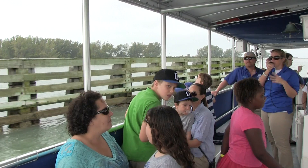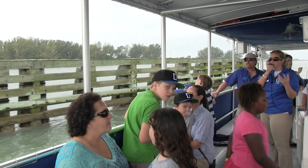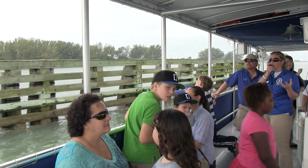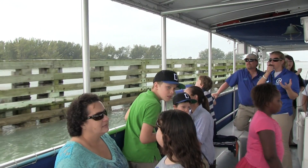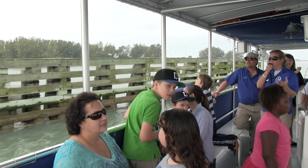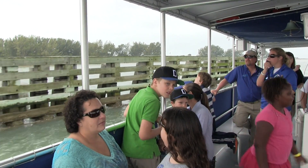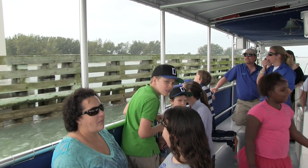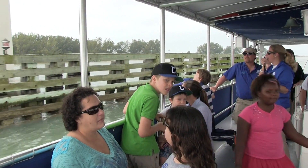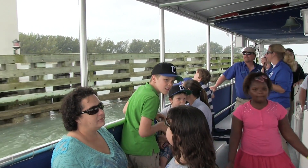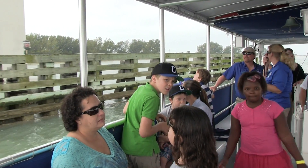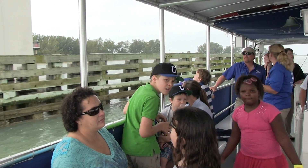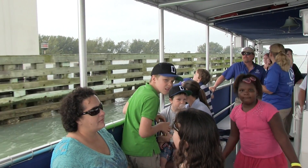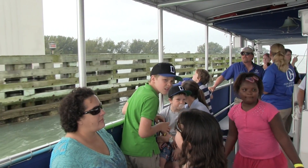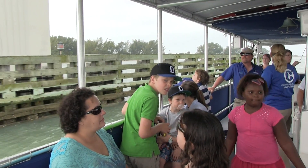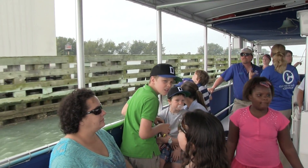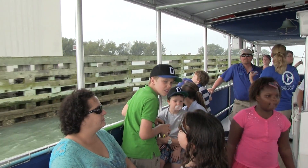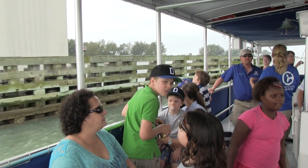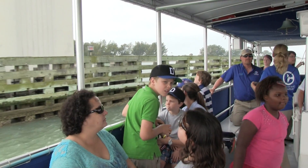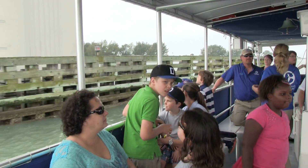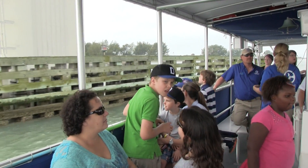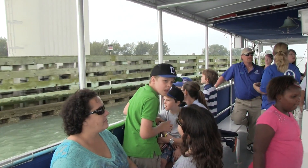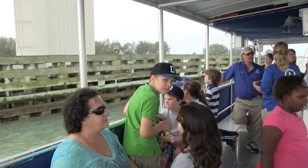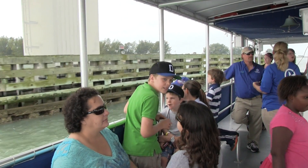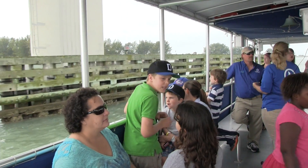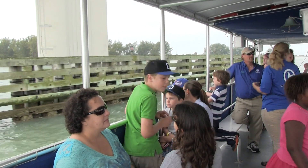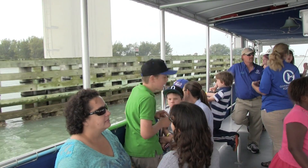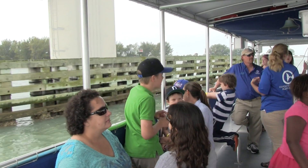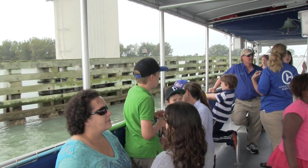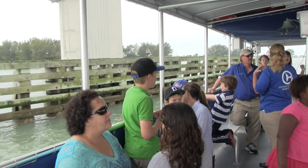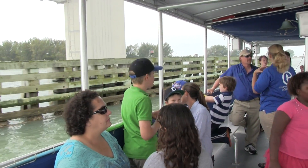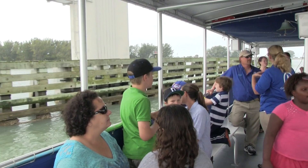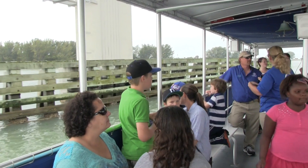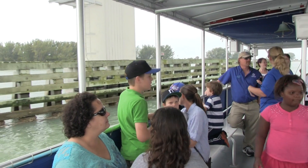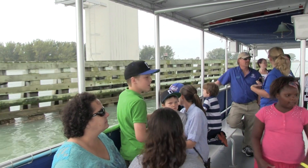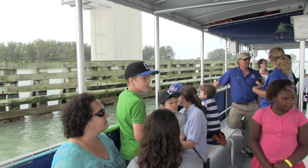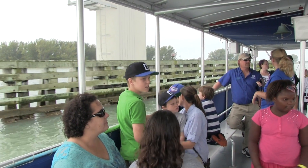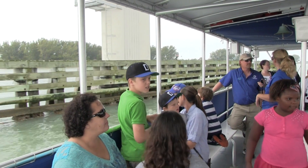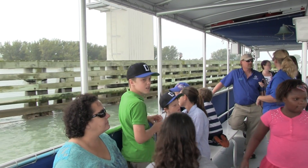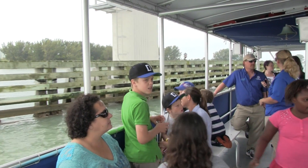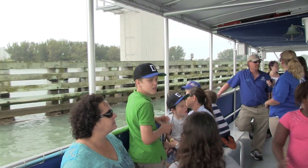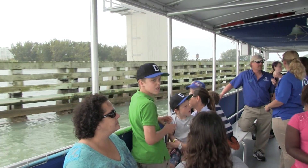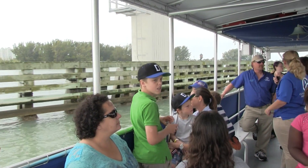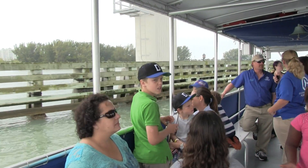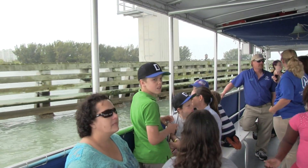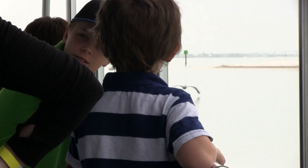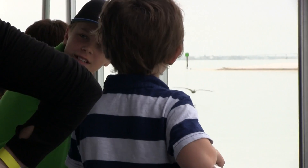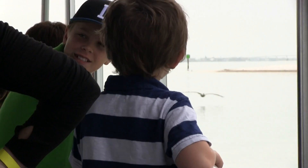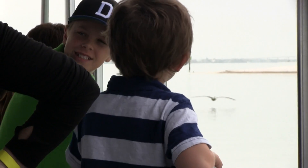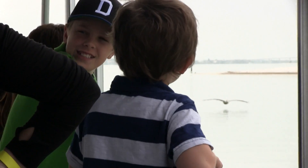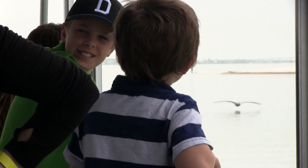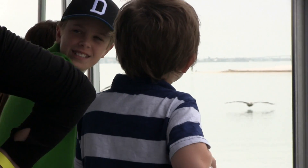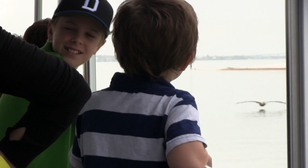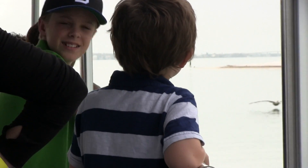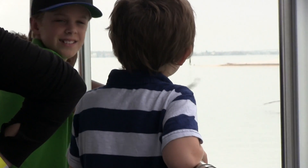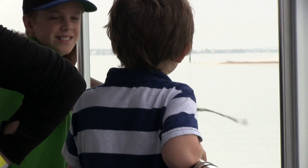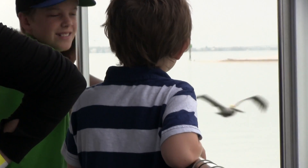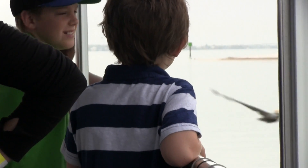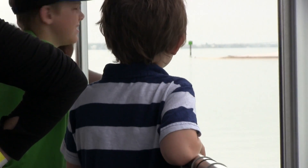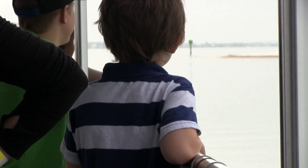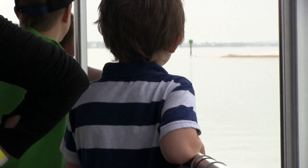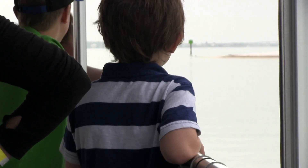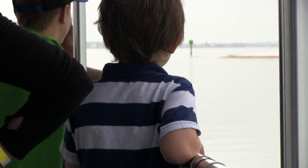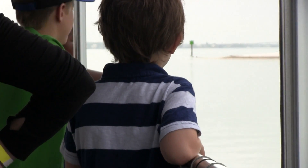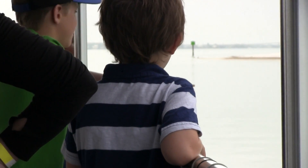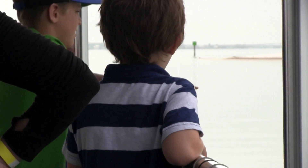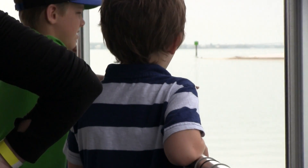learn a little bit about marine life and so they will get to test the water quality look for animals and sea creatures. Ah